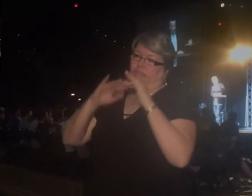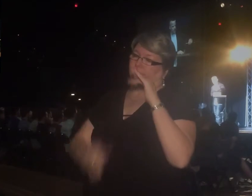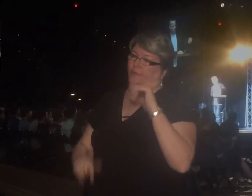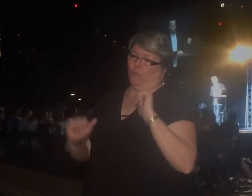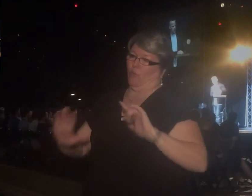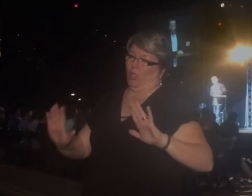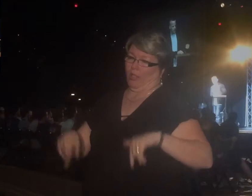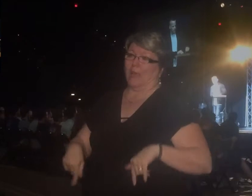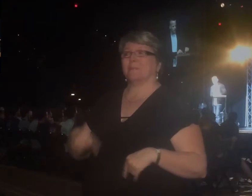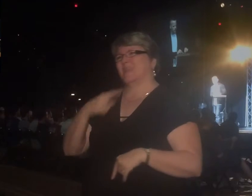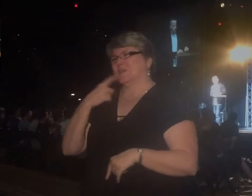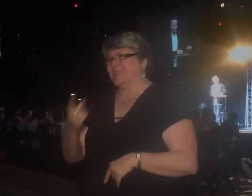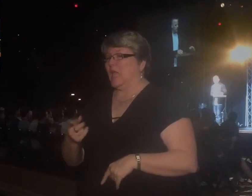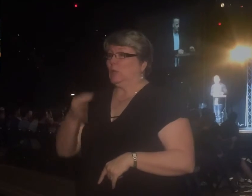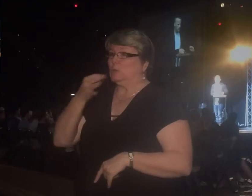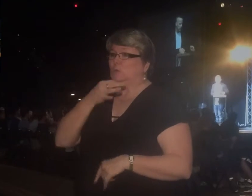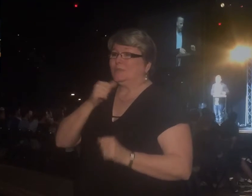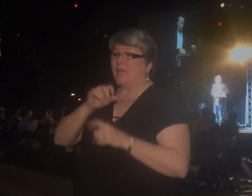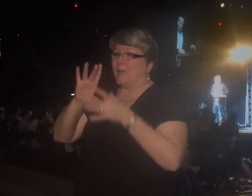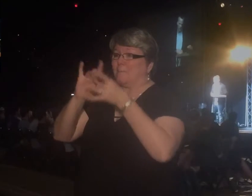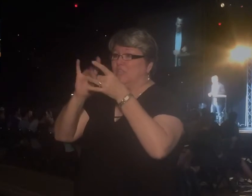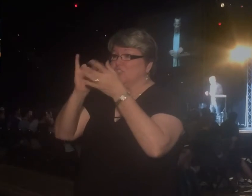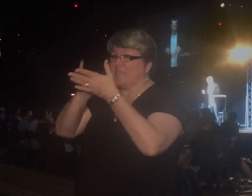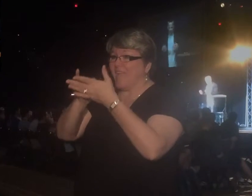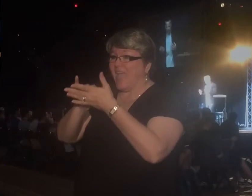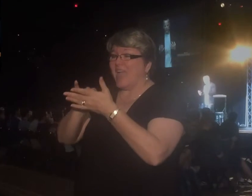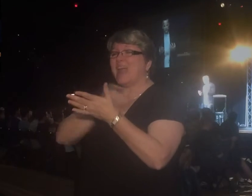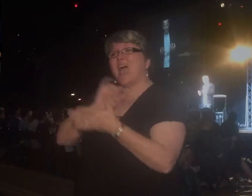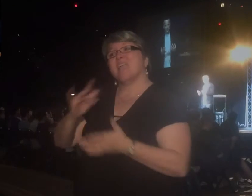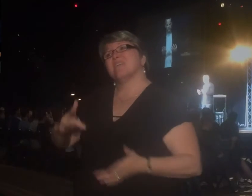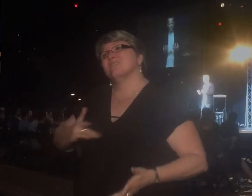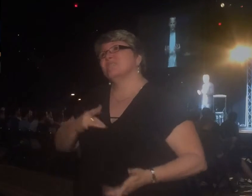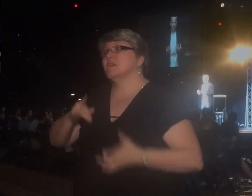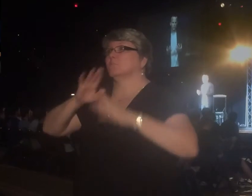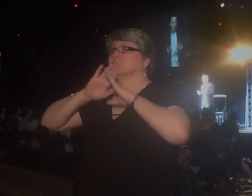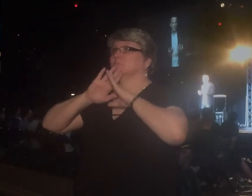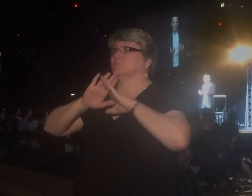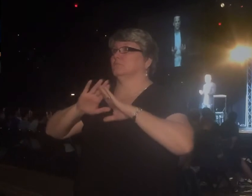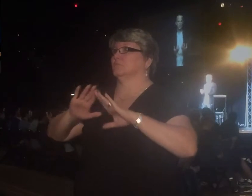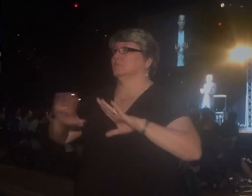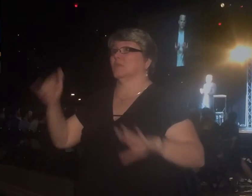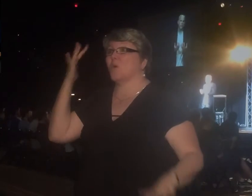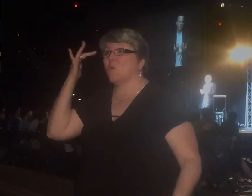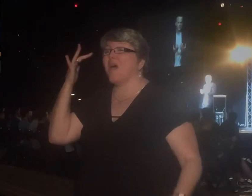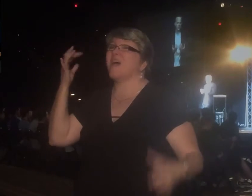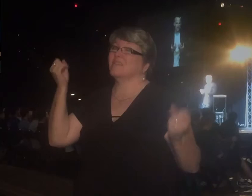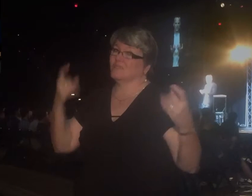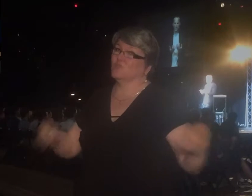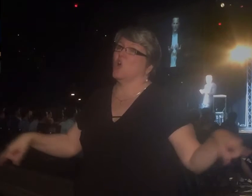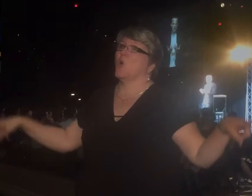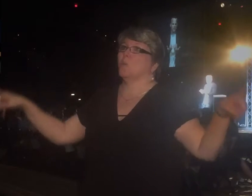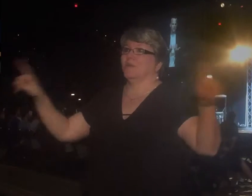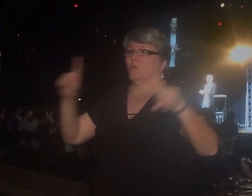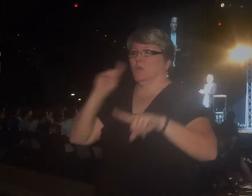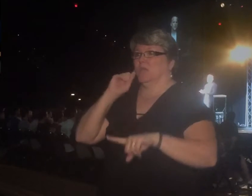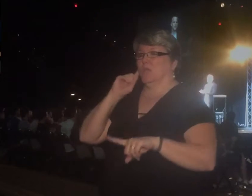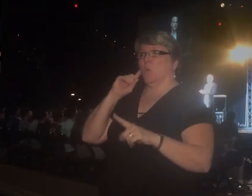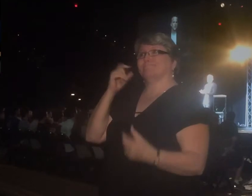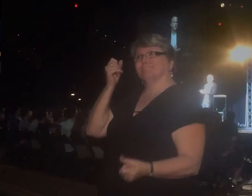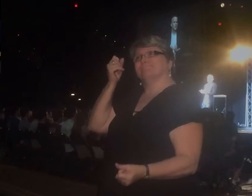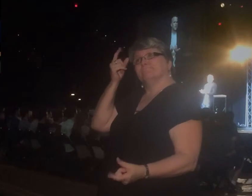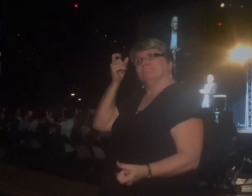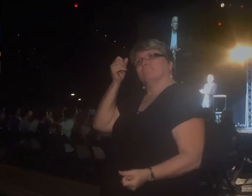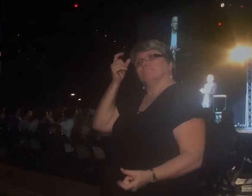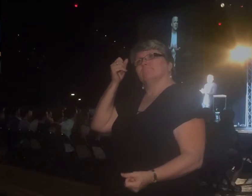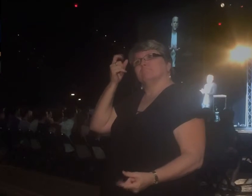Now, we're out of time. I'm not going to get to the rest of these tonight, but let me say this. As soon as I mention that, I feel the silence in this room. Why? Because so many